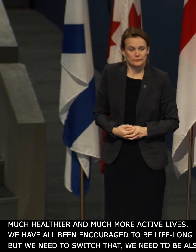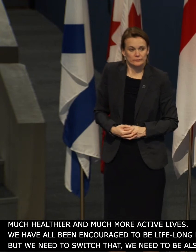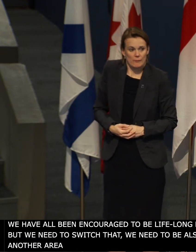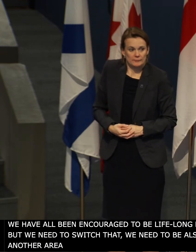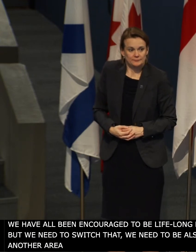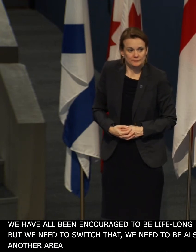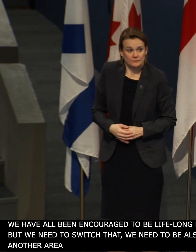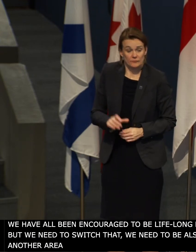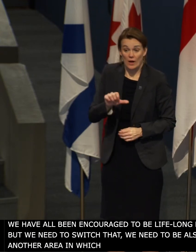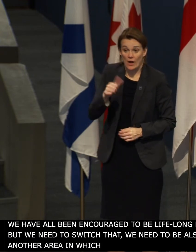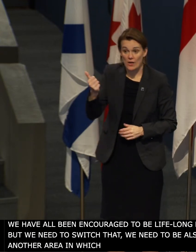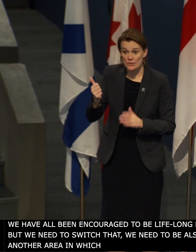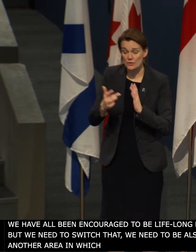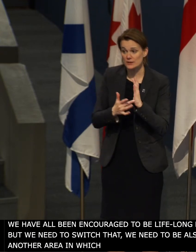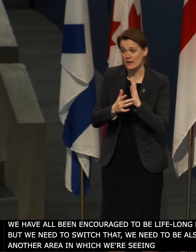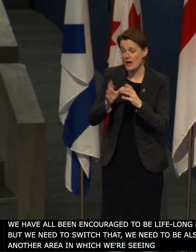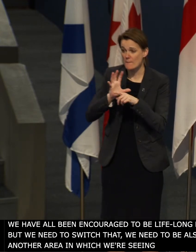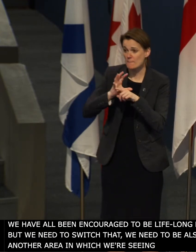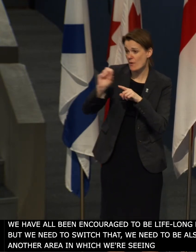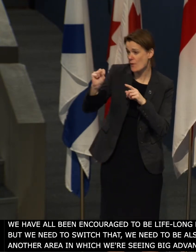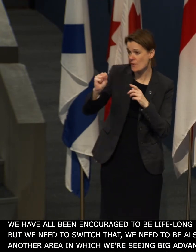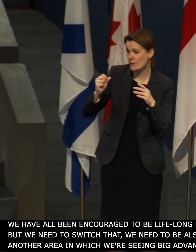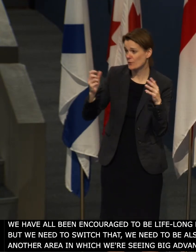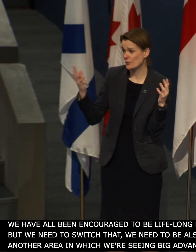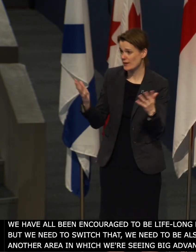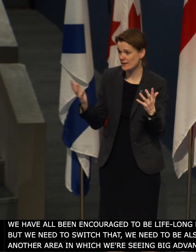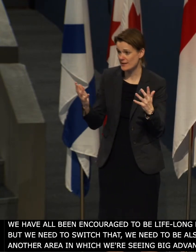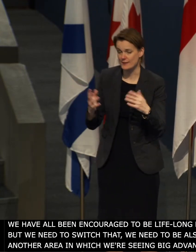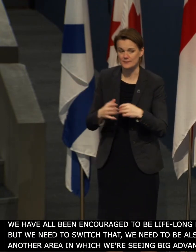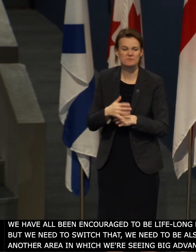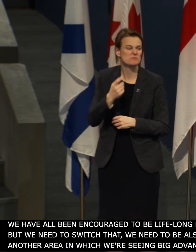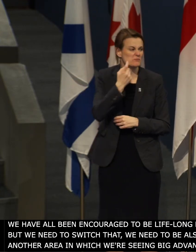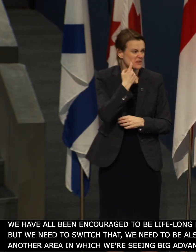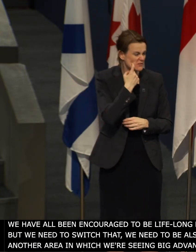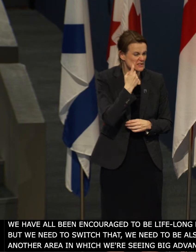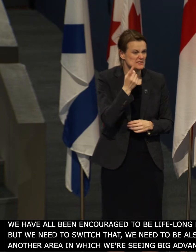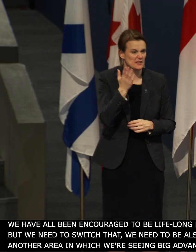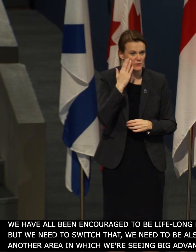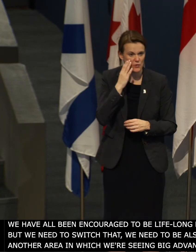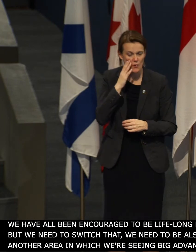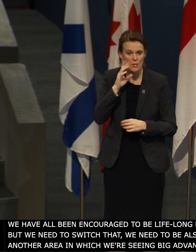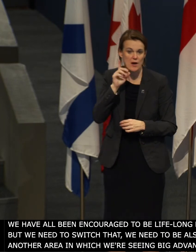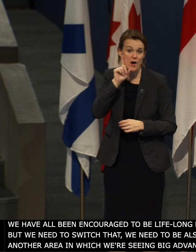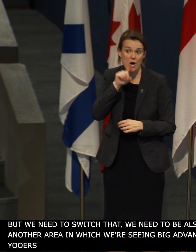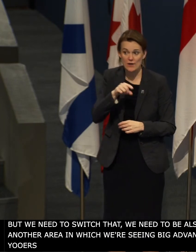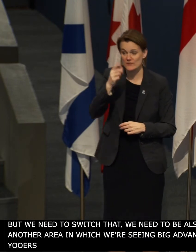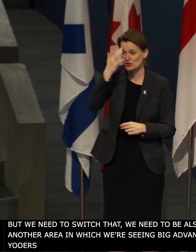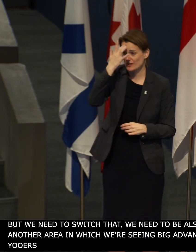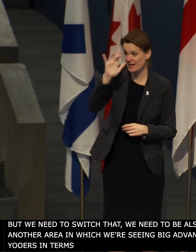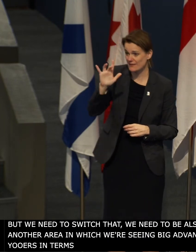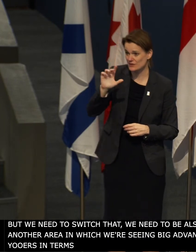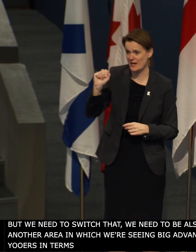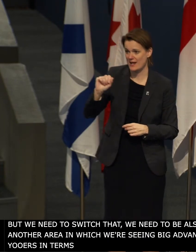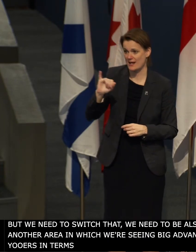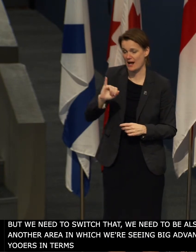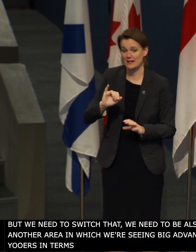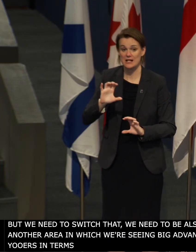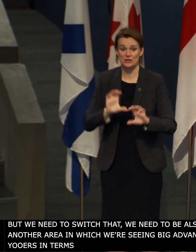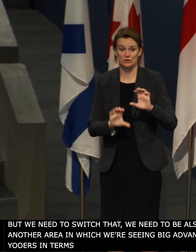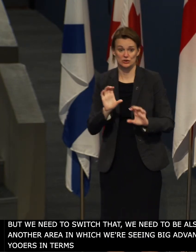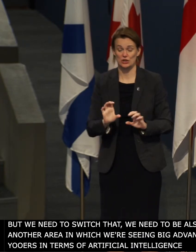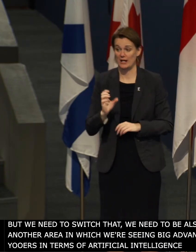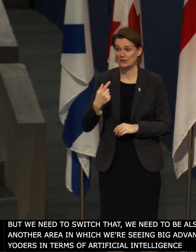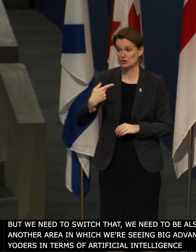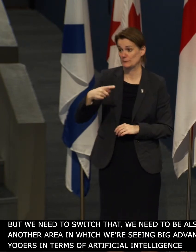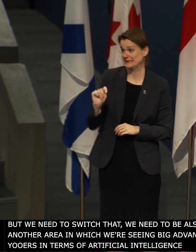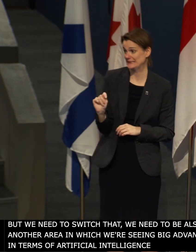seeing big advances in technology has been occurring in recent years in terms of artificial intelligence and